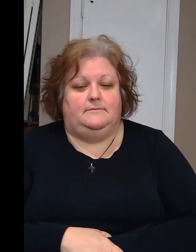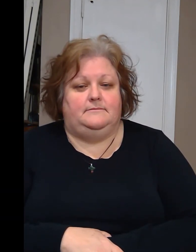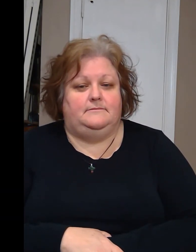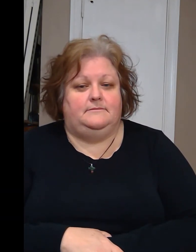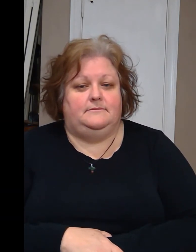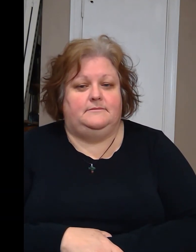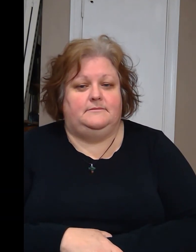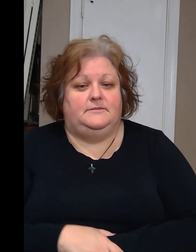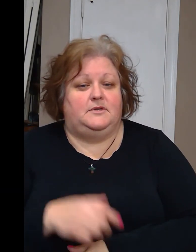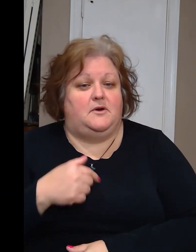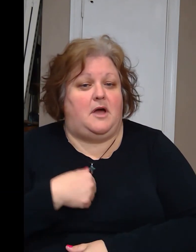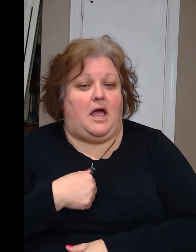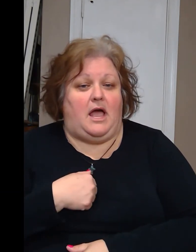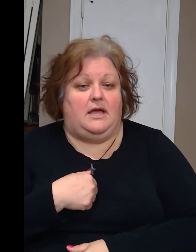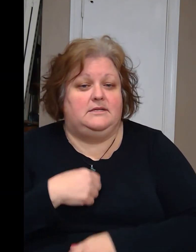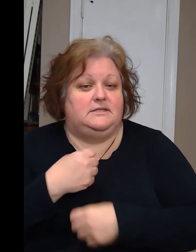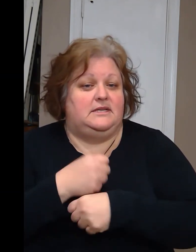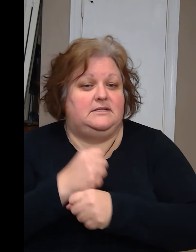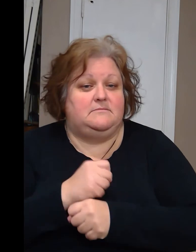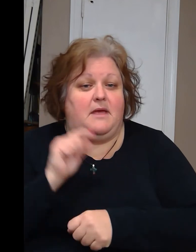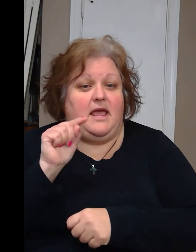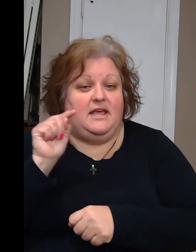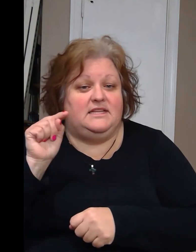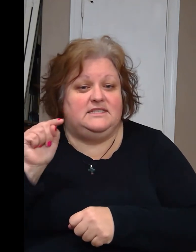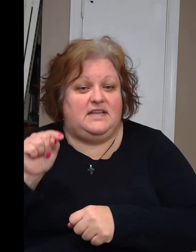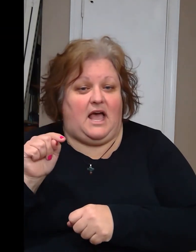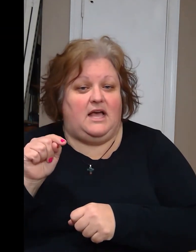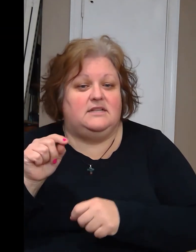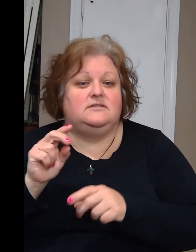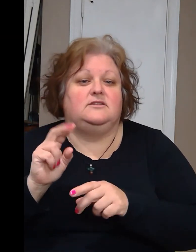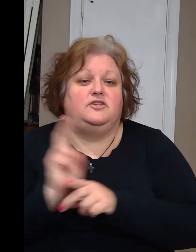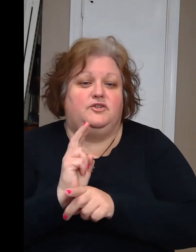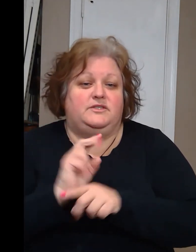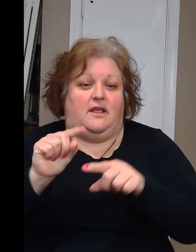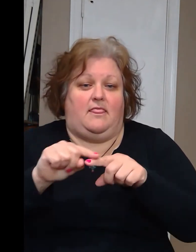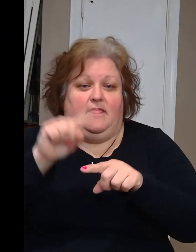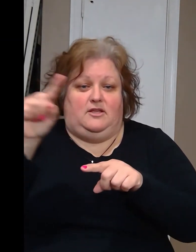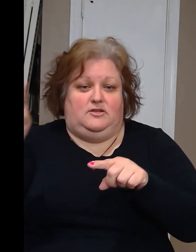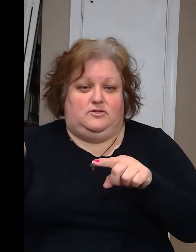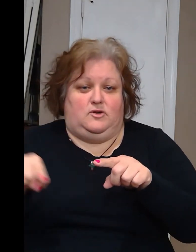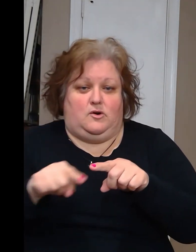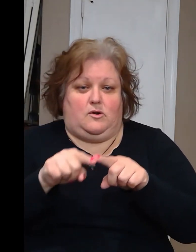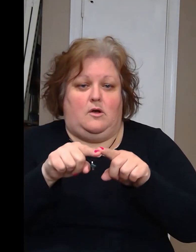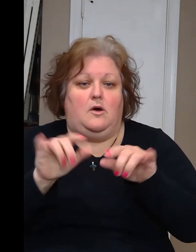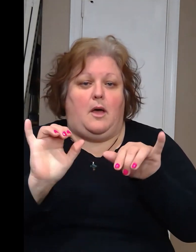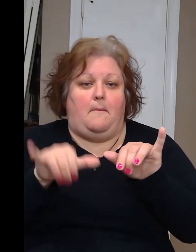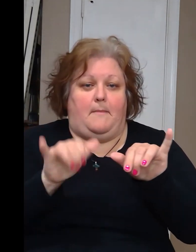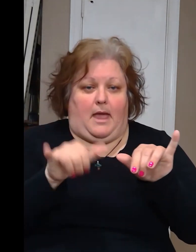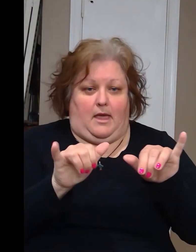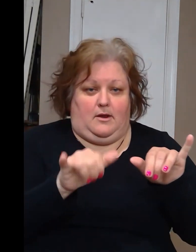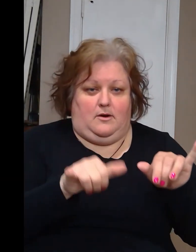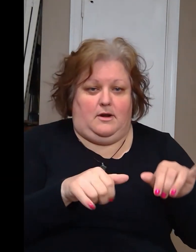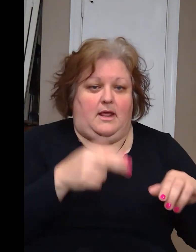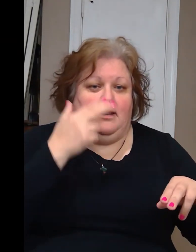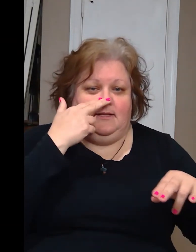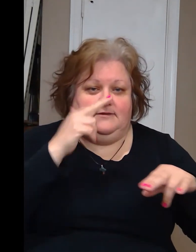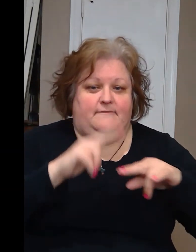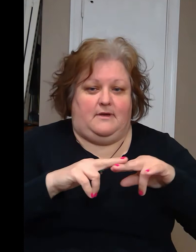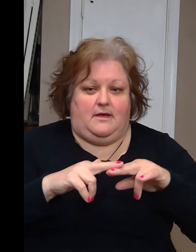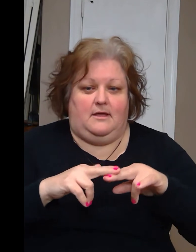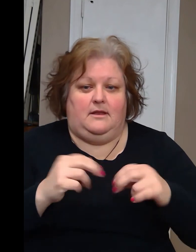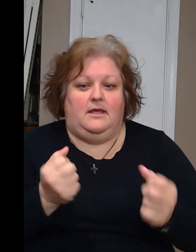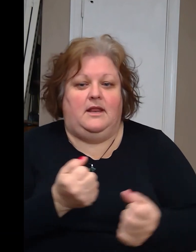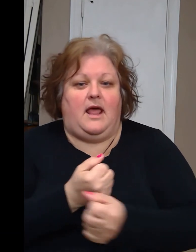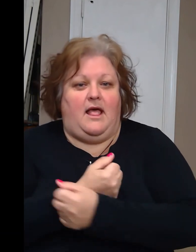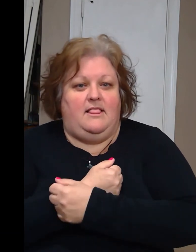And so I just did dots in a circular pattern, and I think it creates a really nice design, and it looks really fun.